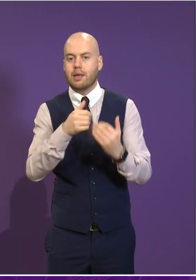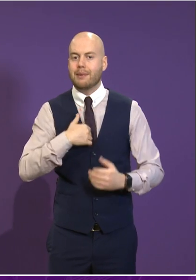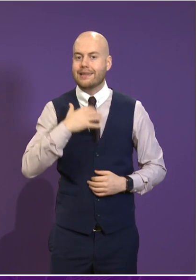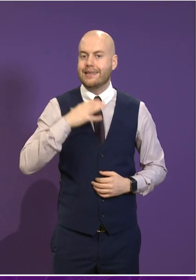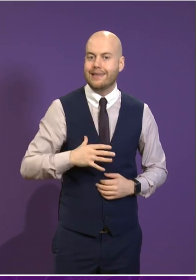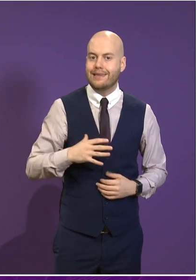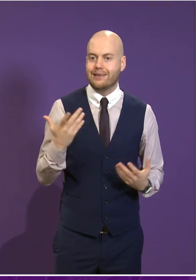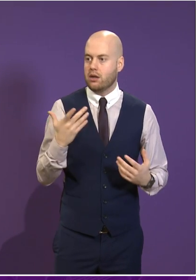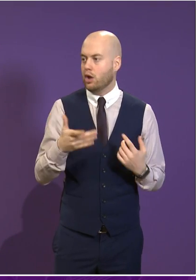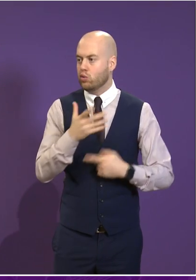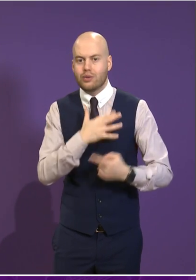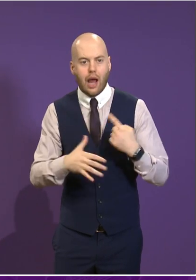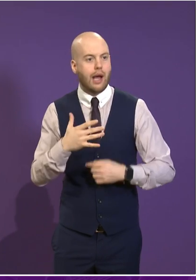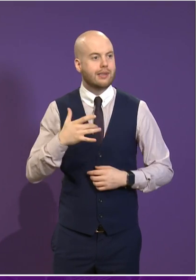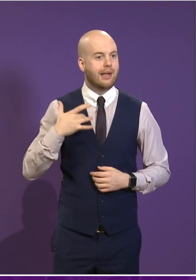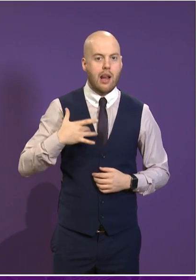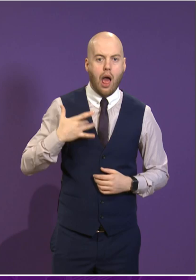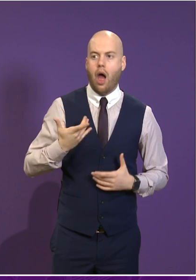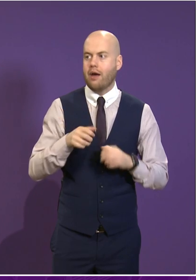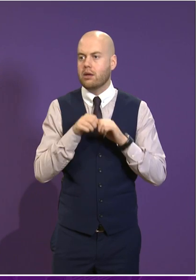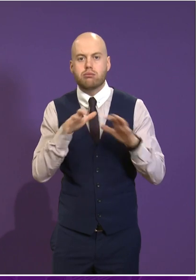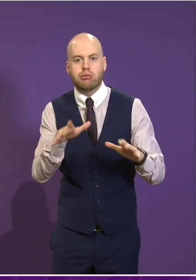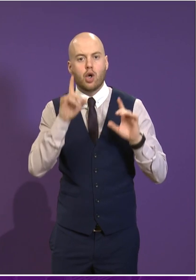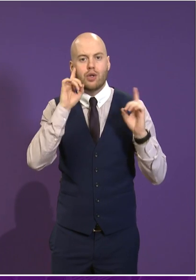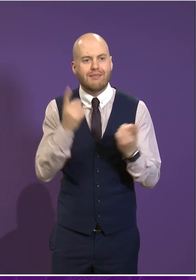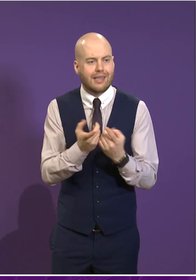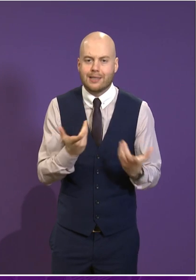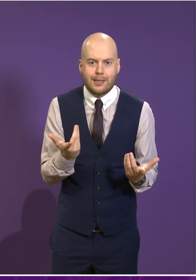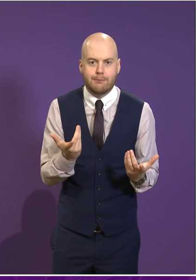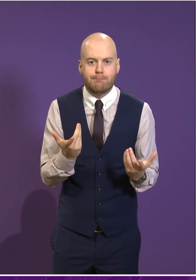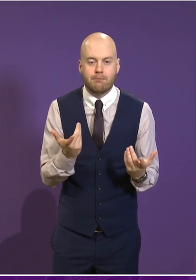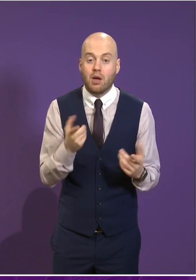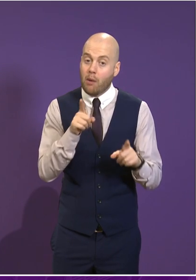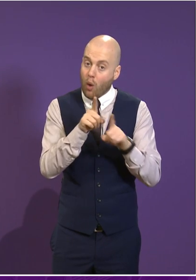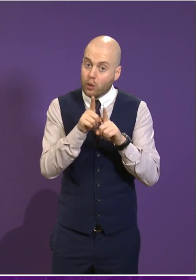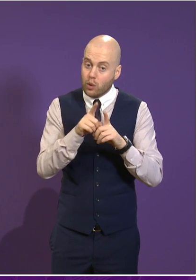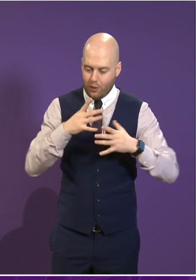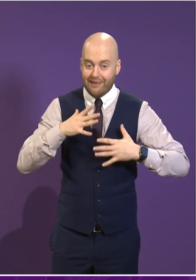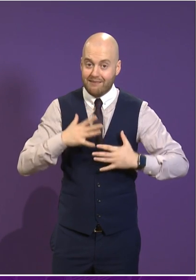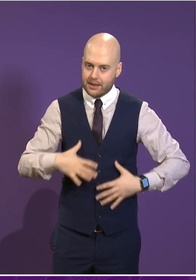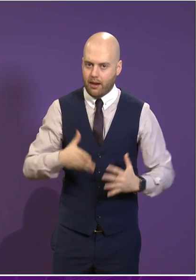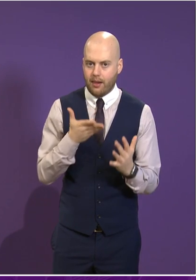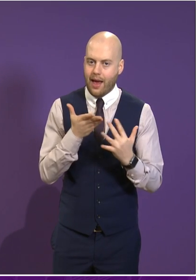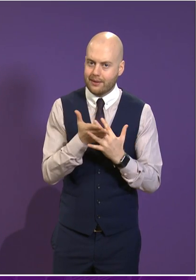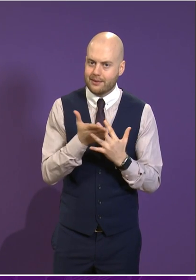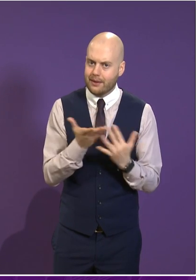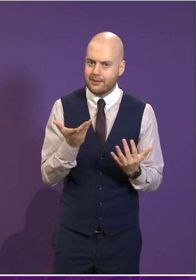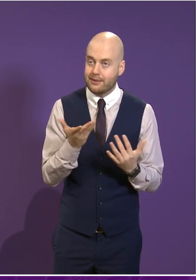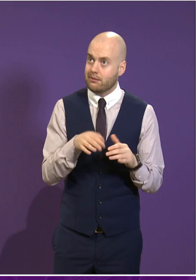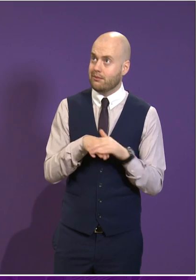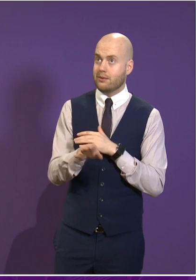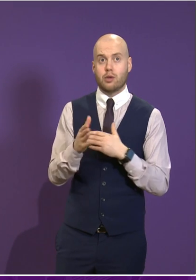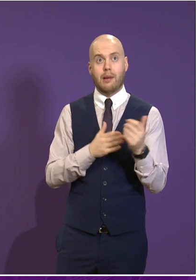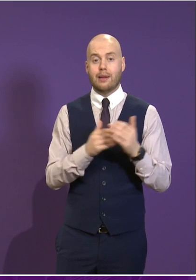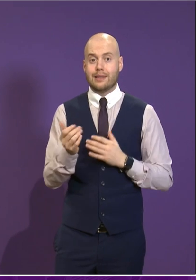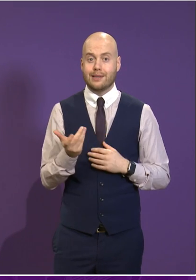life and the wider social elements to university, but also the physical access to buildings. And we've, having gone to an